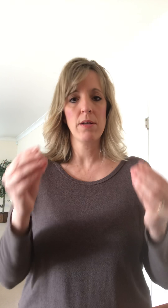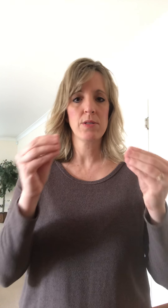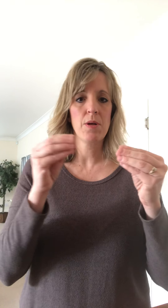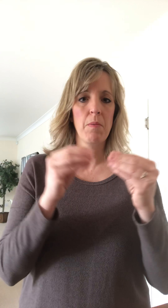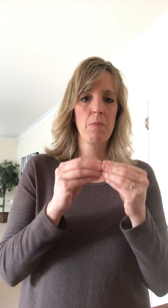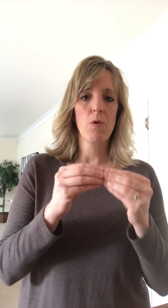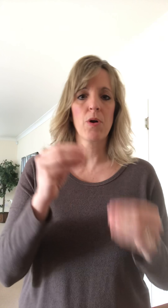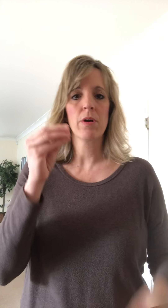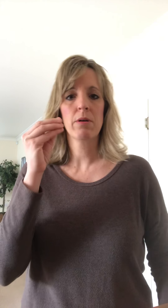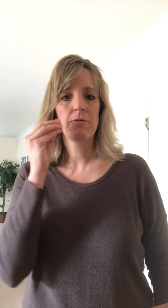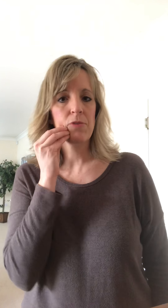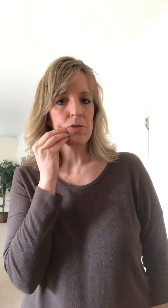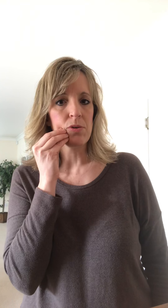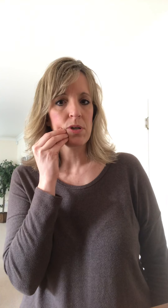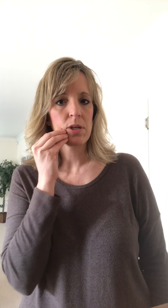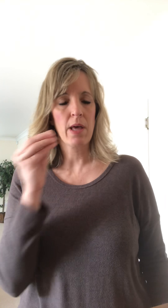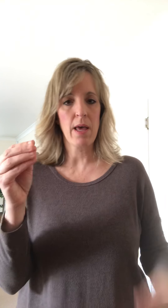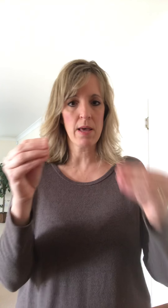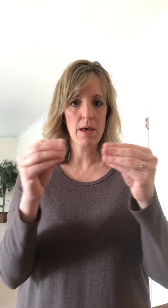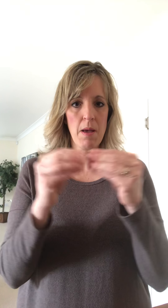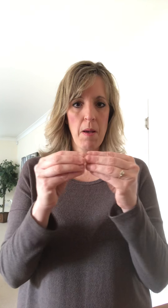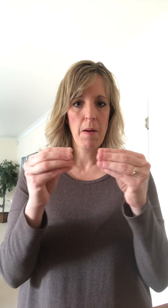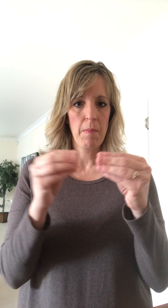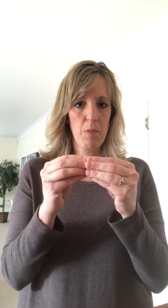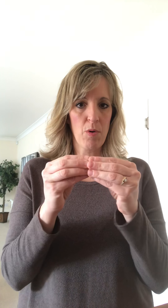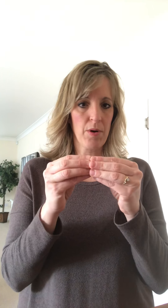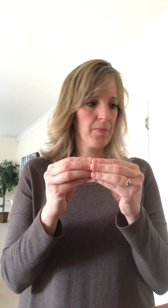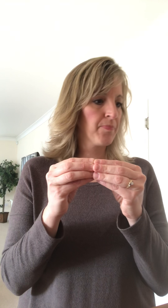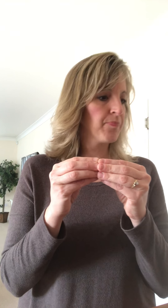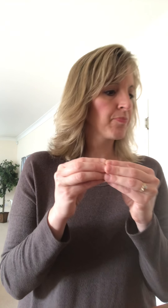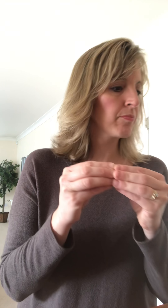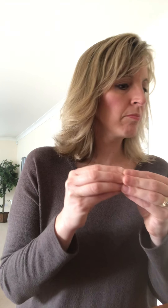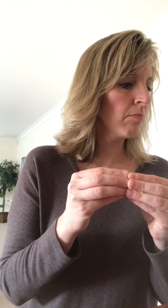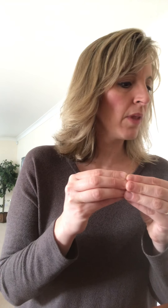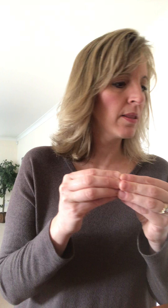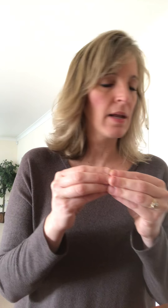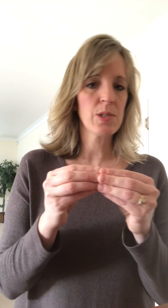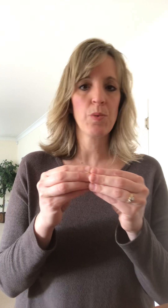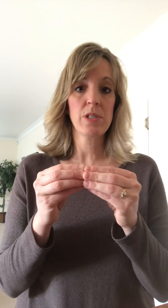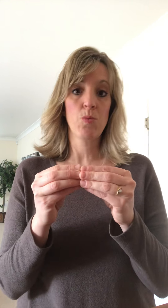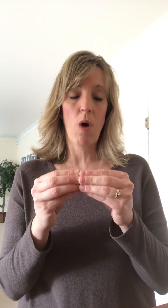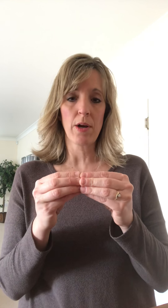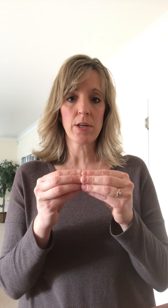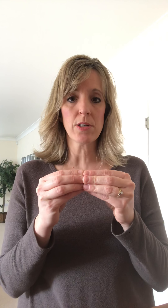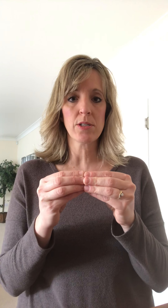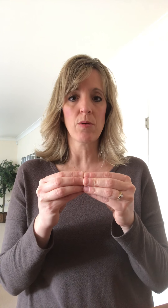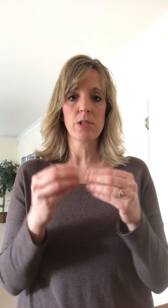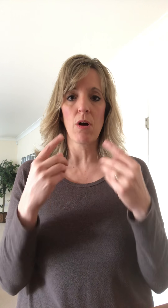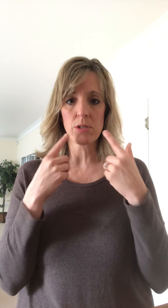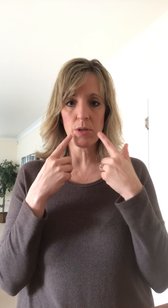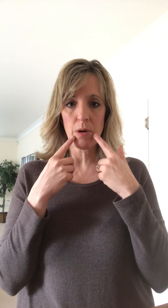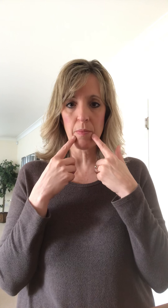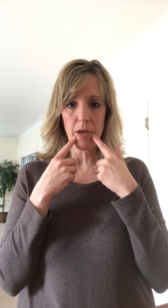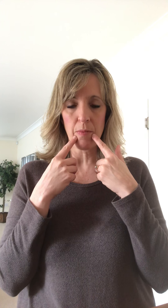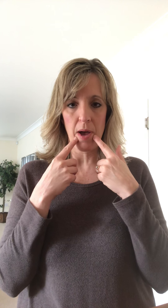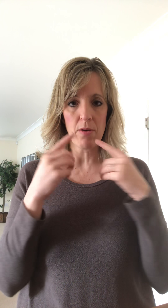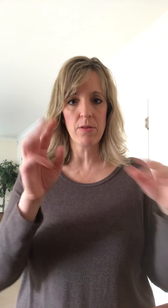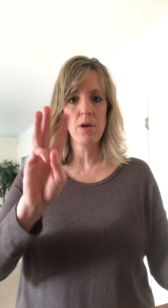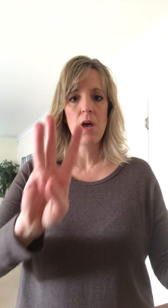want more food. Okay, more. The next one is water, so it's also up by your mouth.